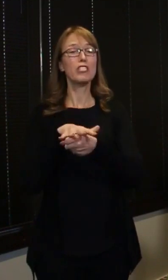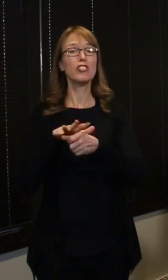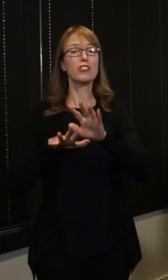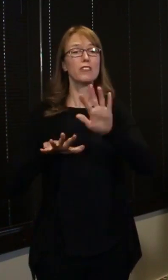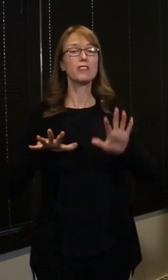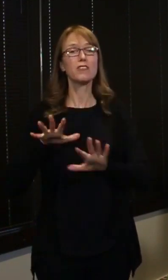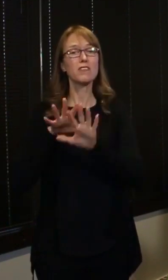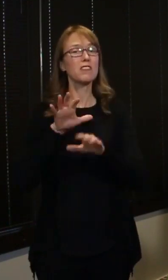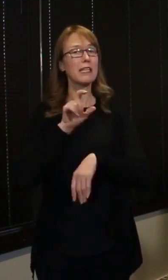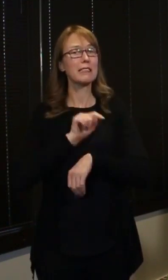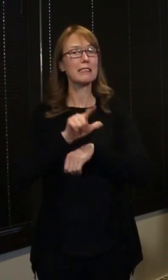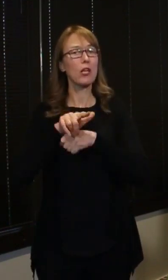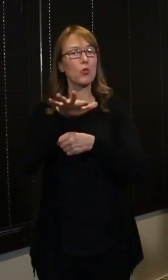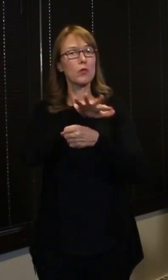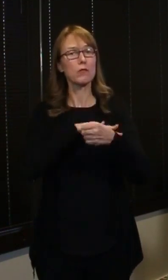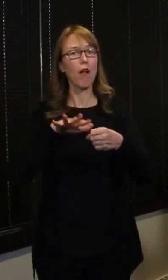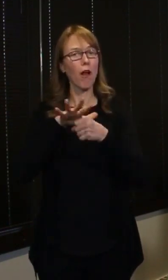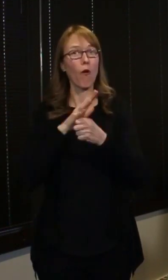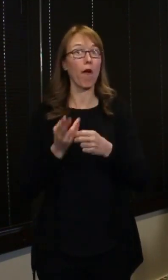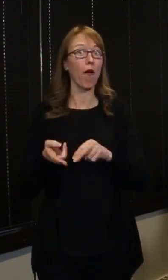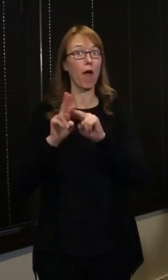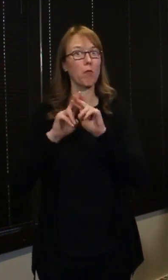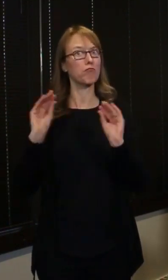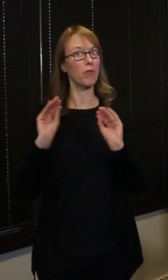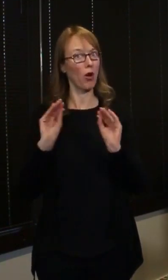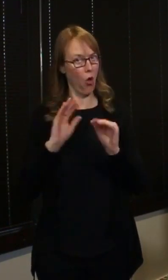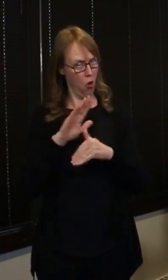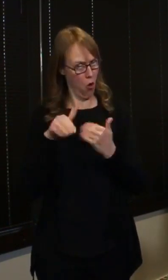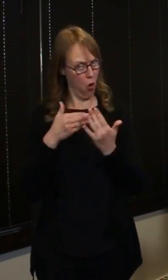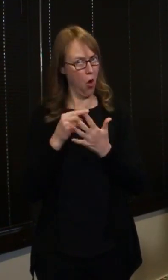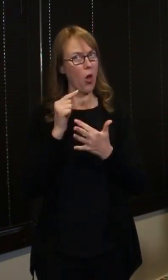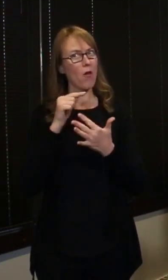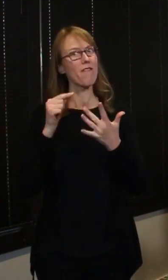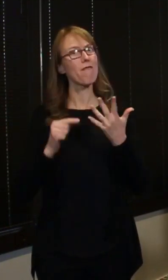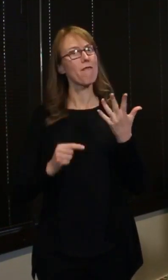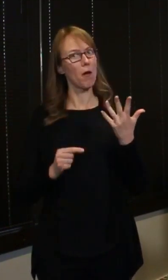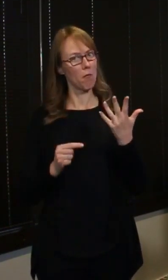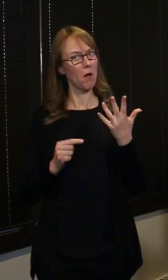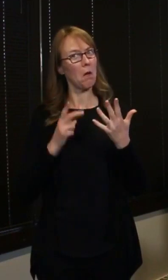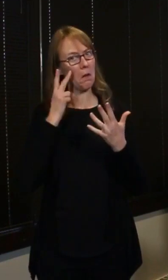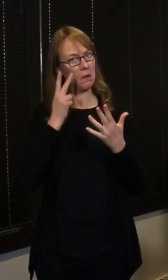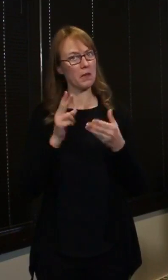cases. Almost every county in the MSA is seeing a decline, which is good.